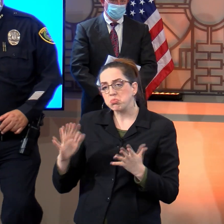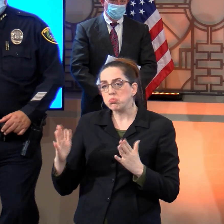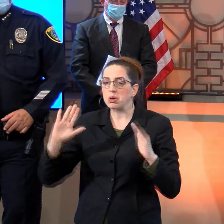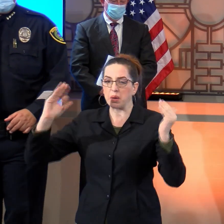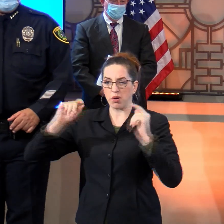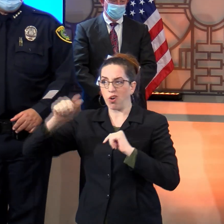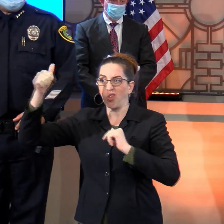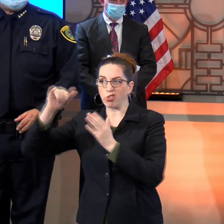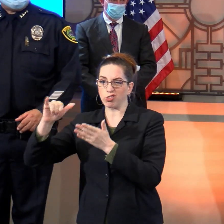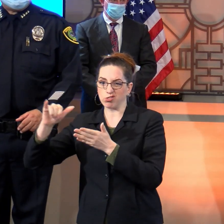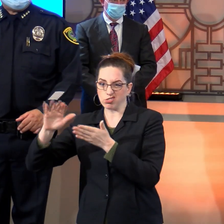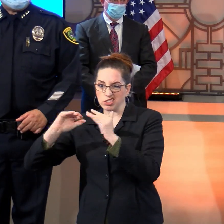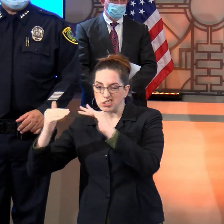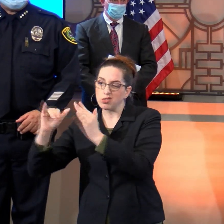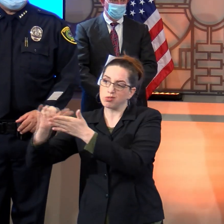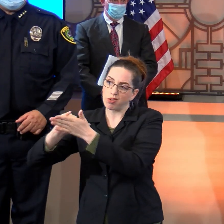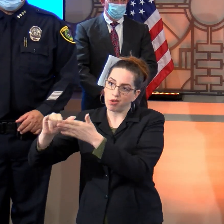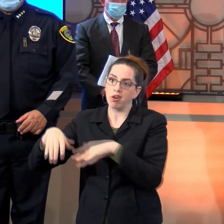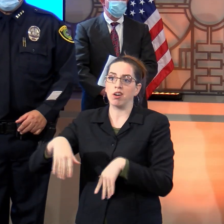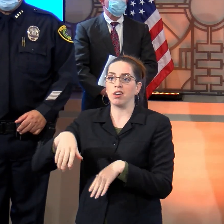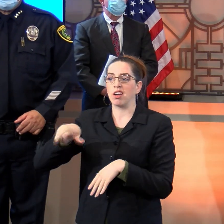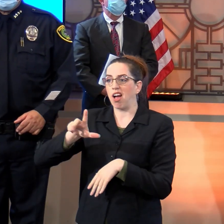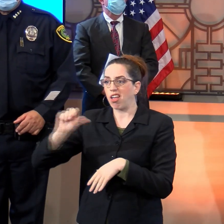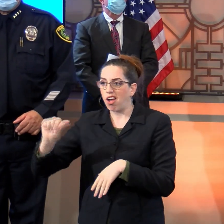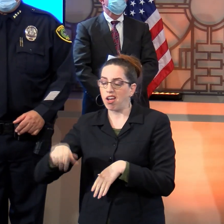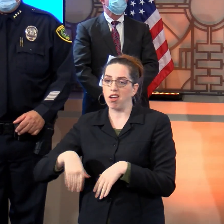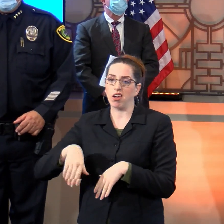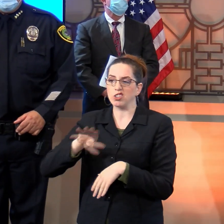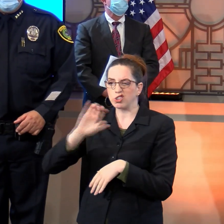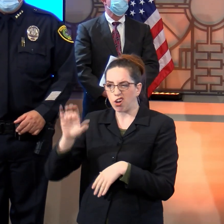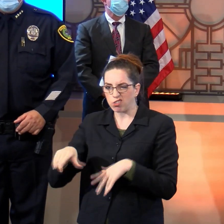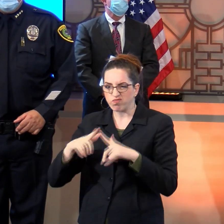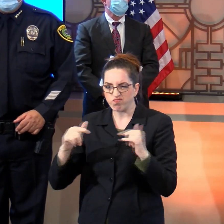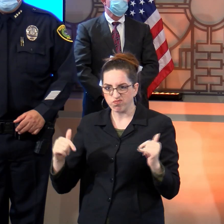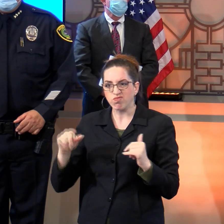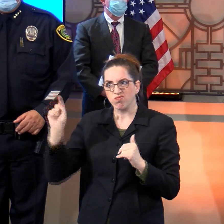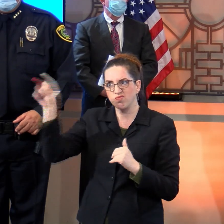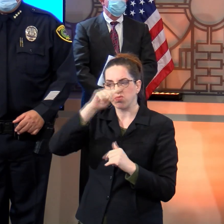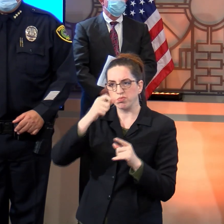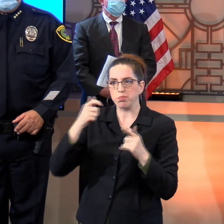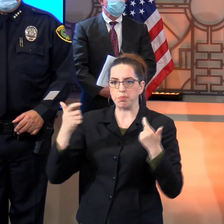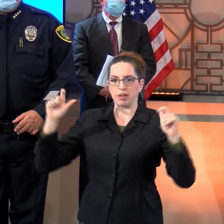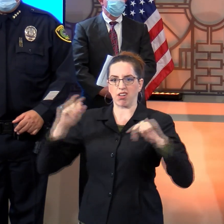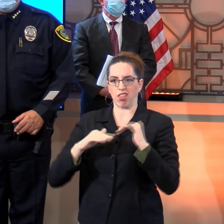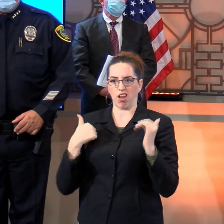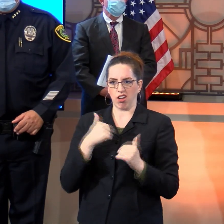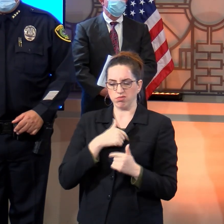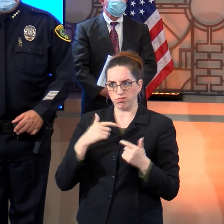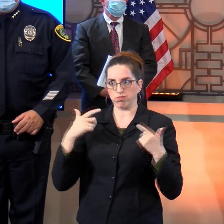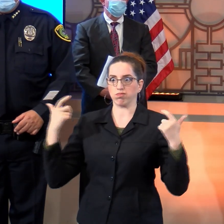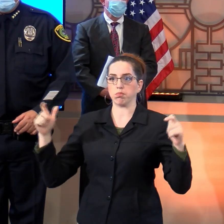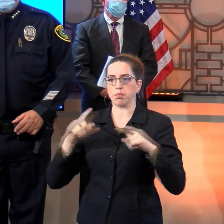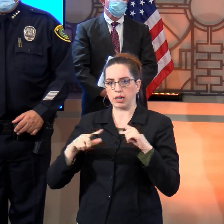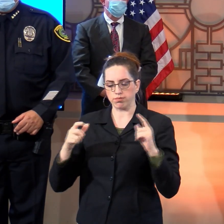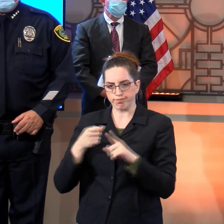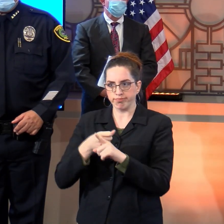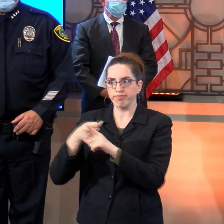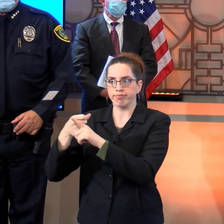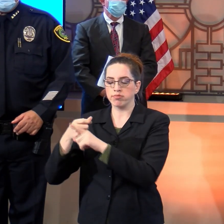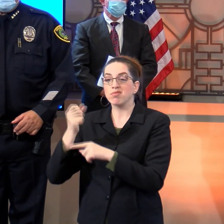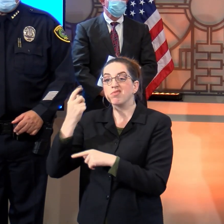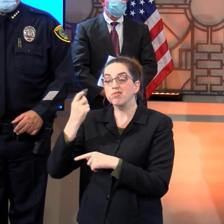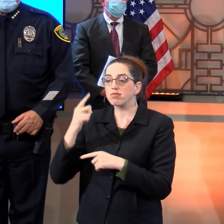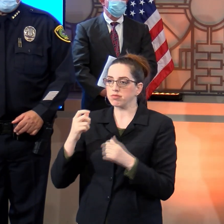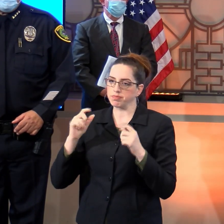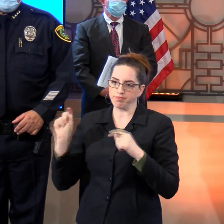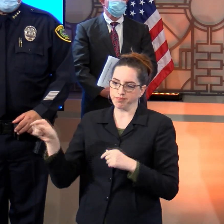major cities like New York City, LA, Chicago. Those are the cities that are bigger than we are. But at the same time, like